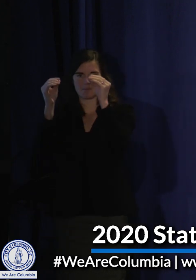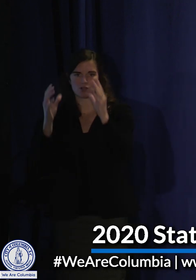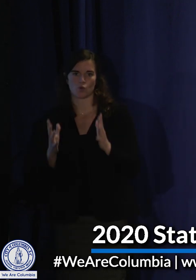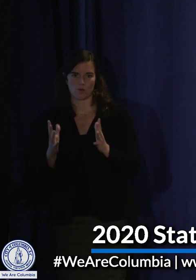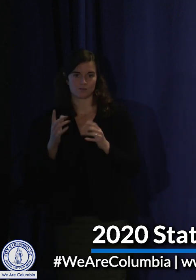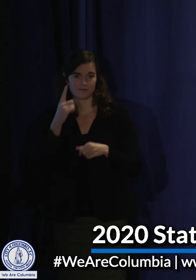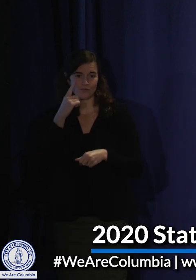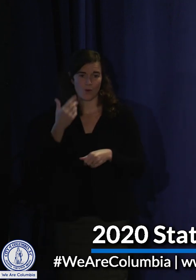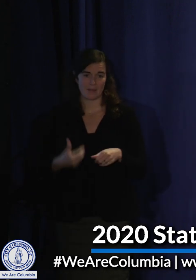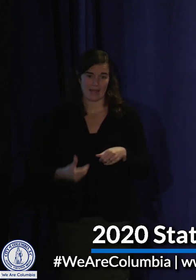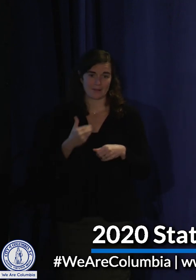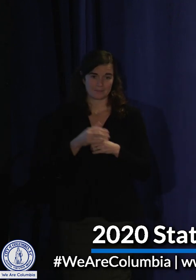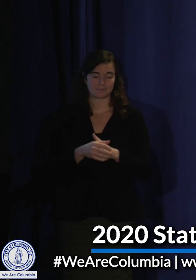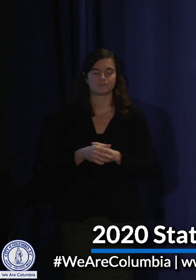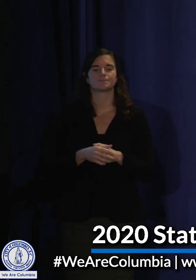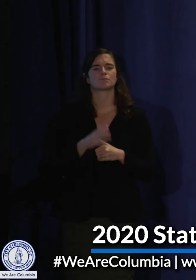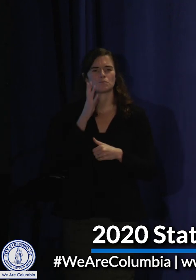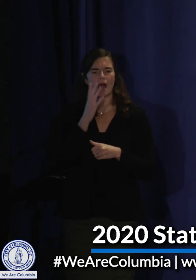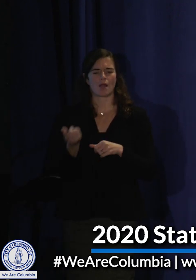that in a moment.